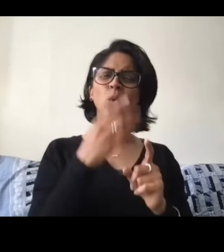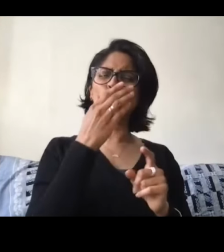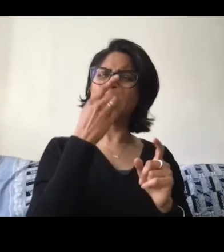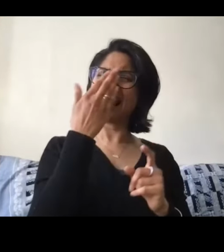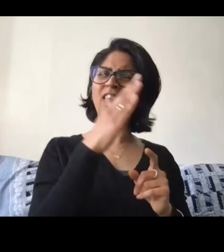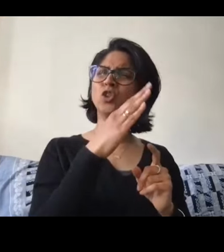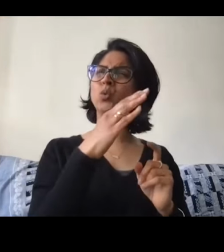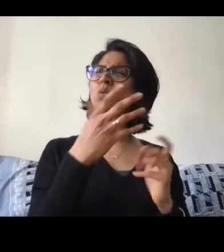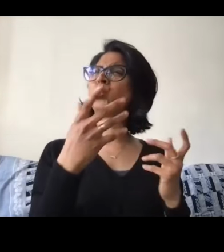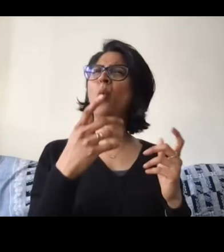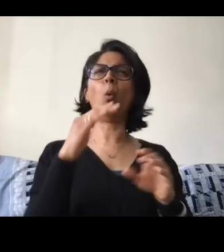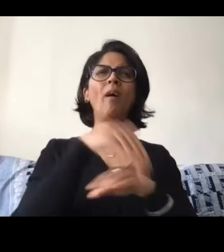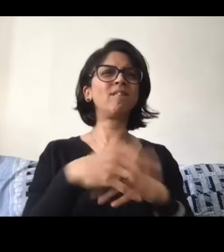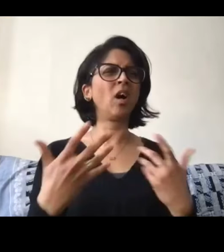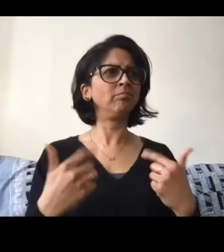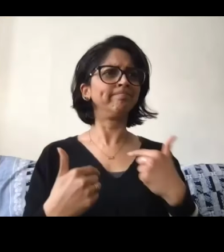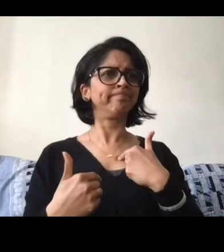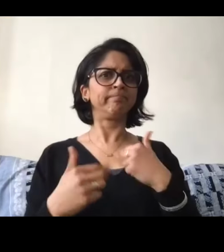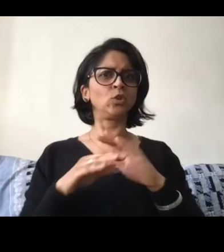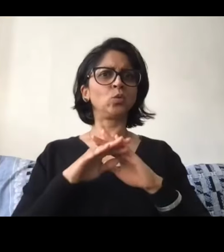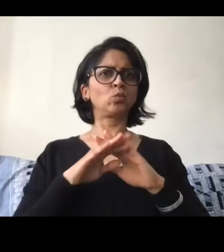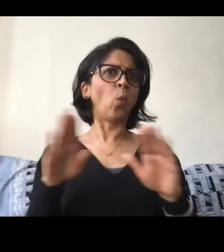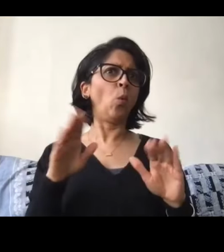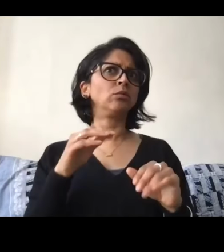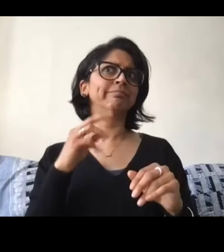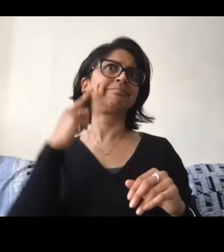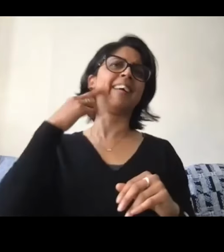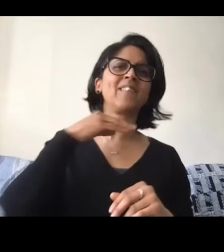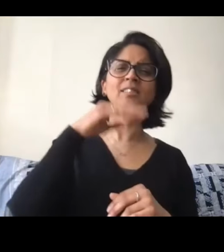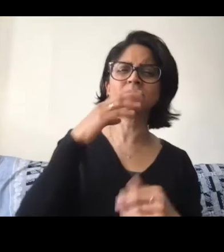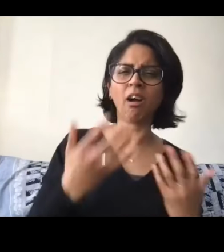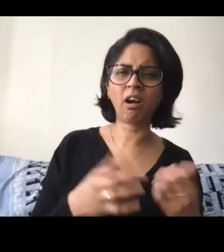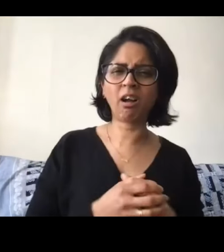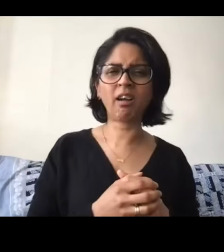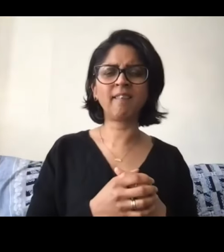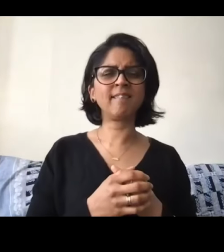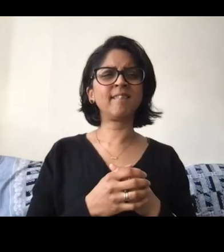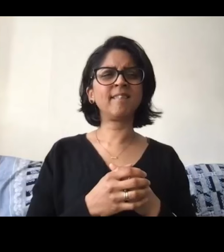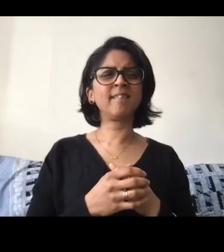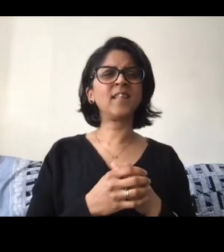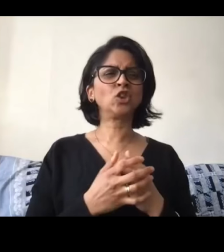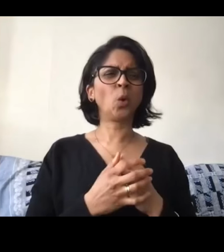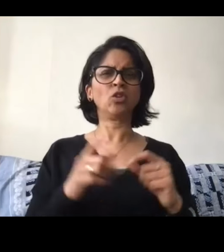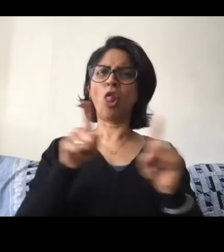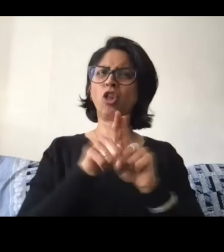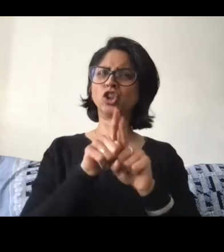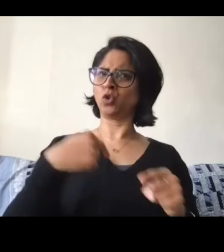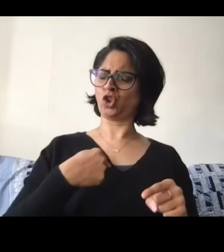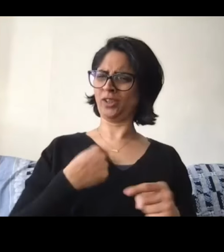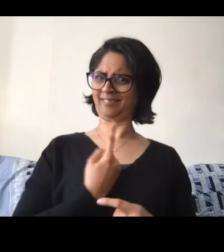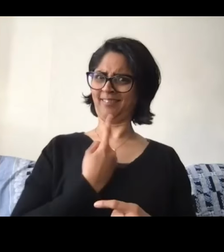wasn't fluent in BSL, and also attitudes to do with her not being deaf enough.